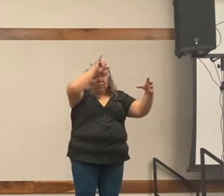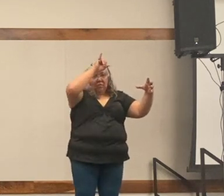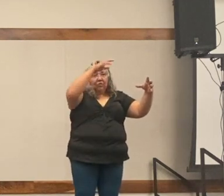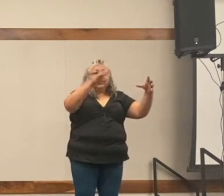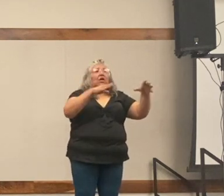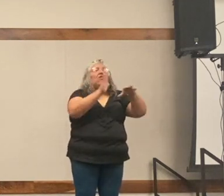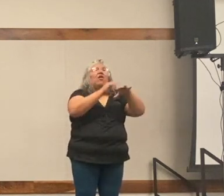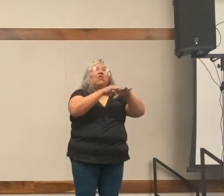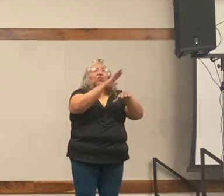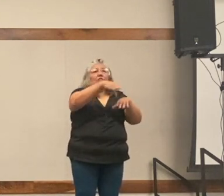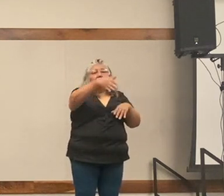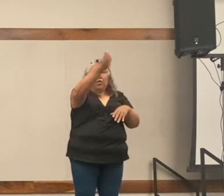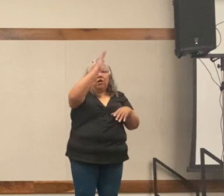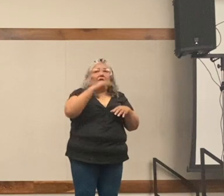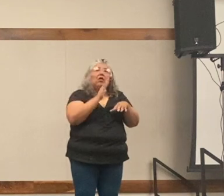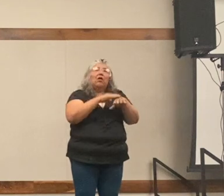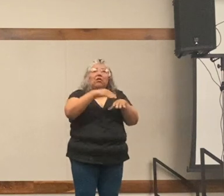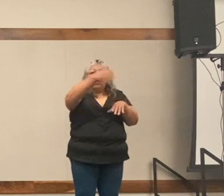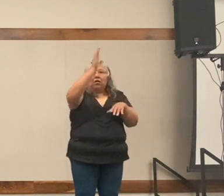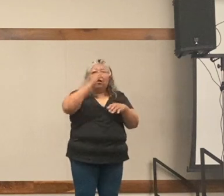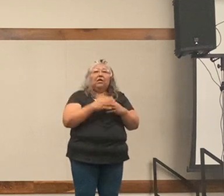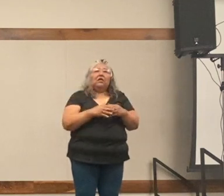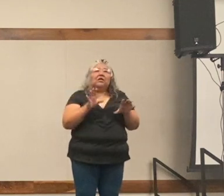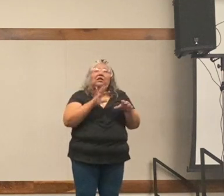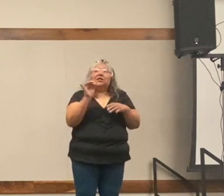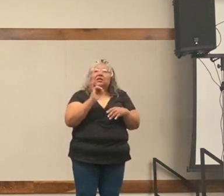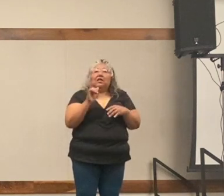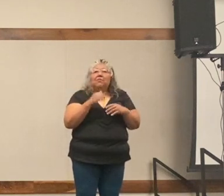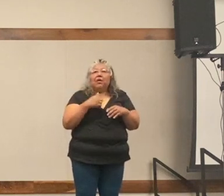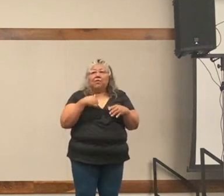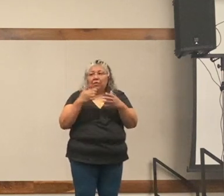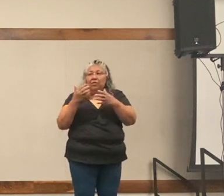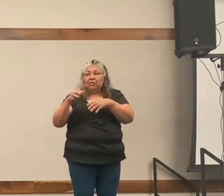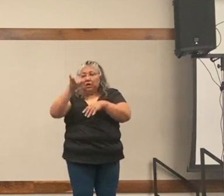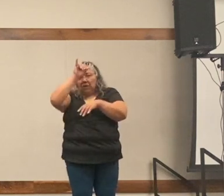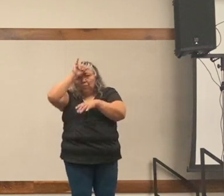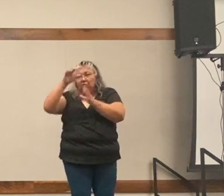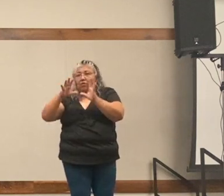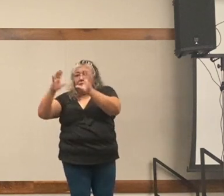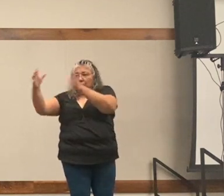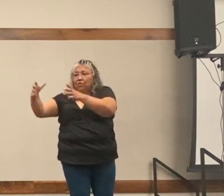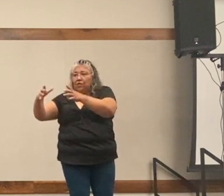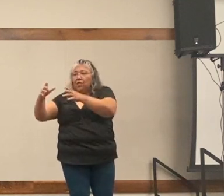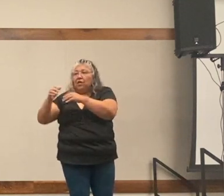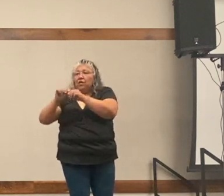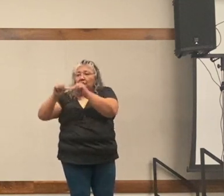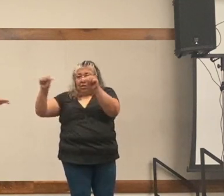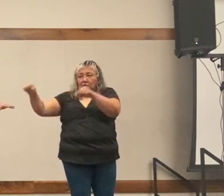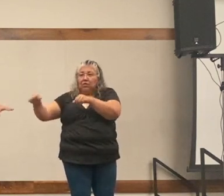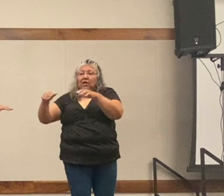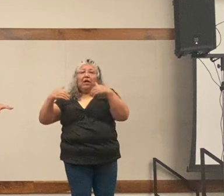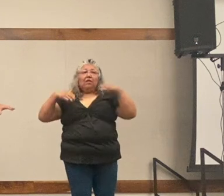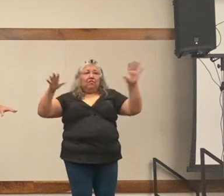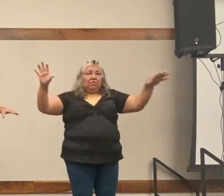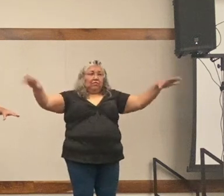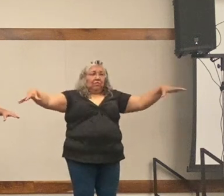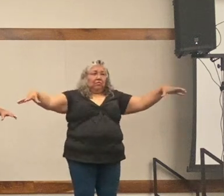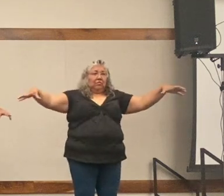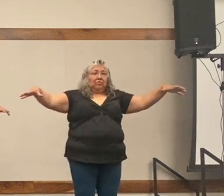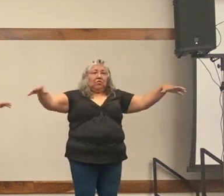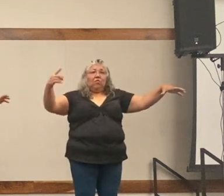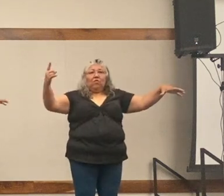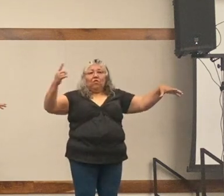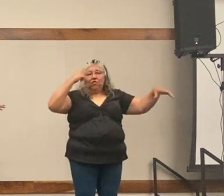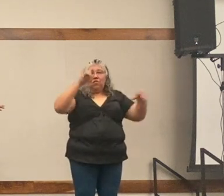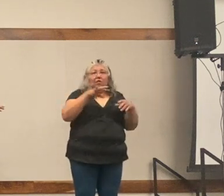your God. This is Elijah. Call it on the God. And he didn't say that. I'm going to take a bowl. I'm going to put it up. I'm going to build an altar. We're going to do this. We have two altars here, right? One